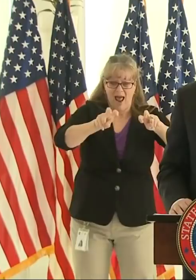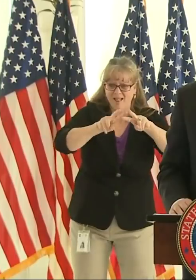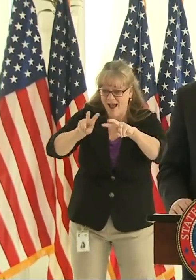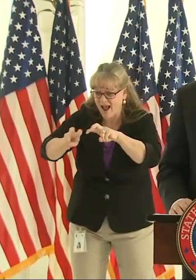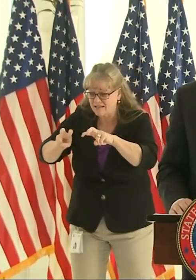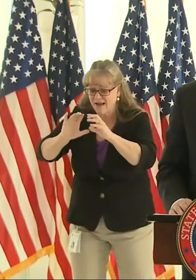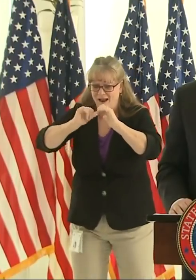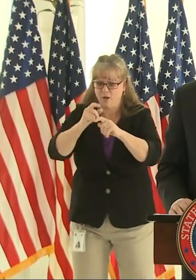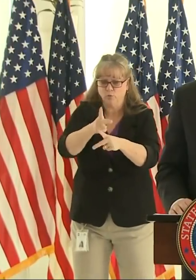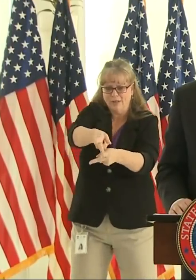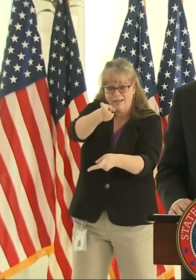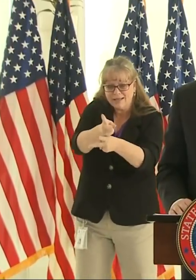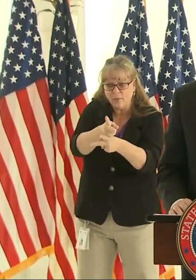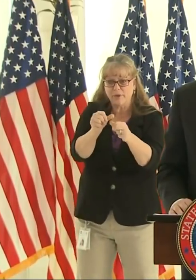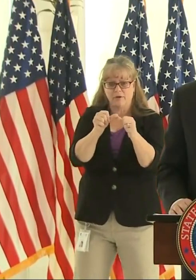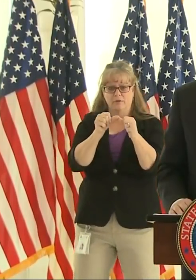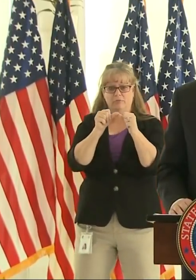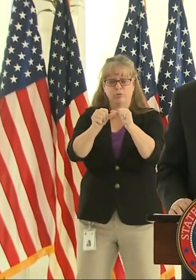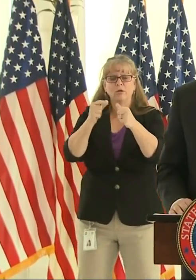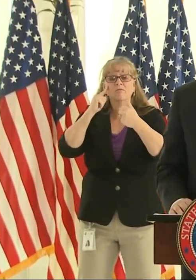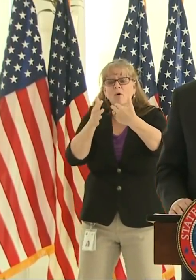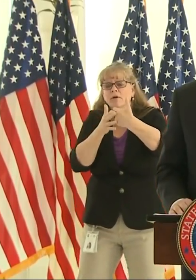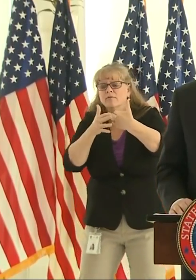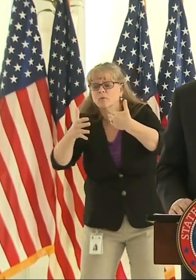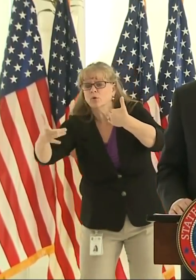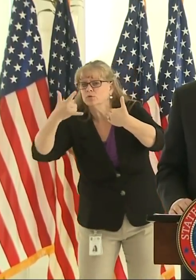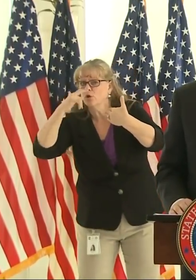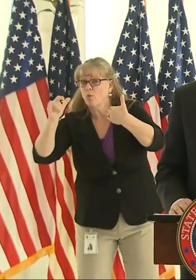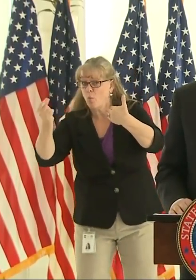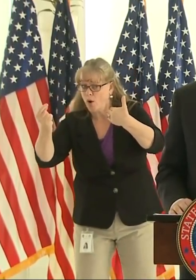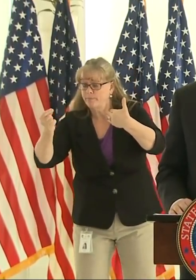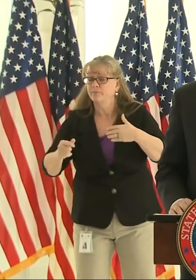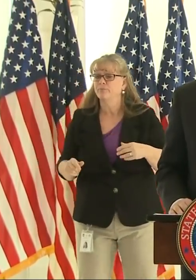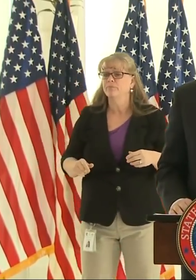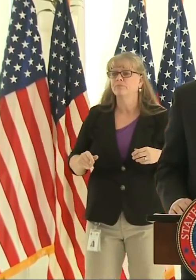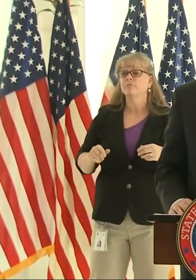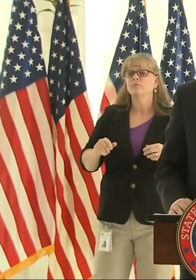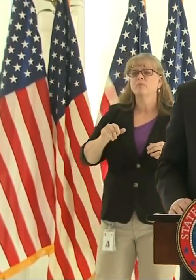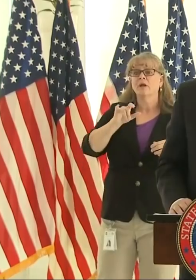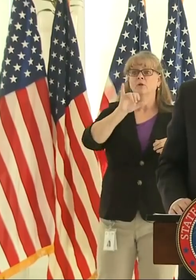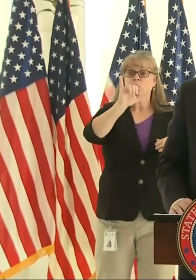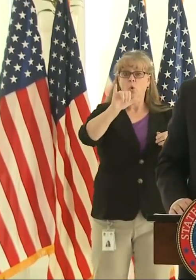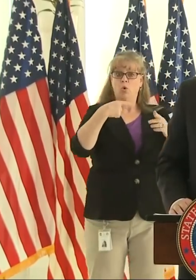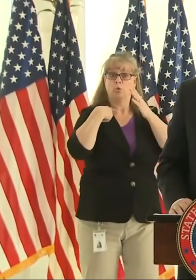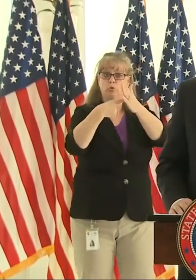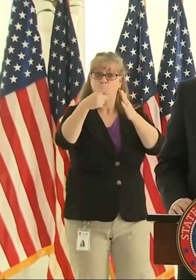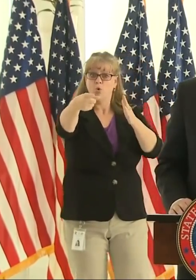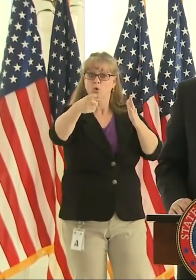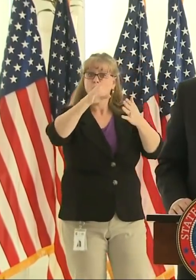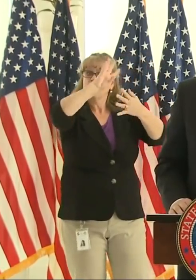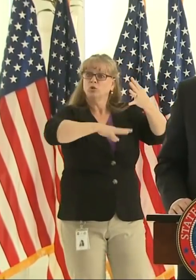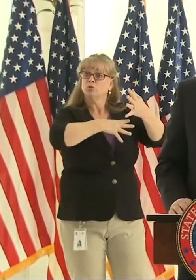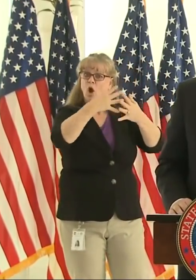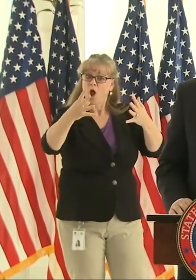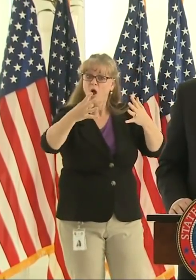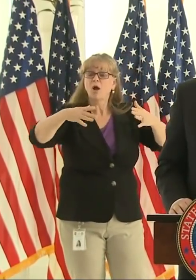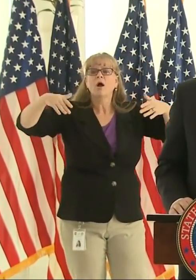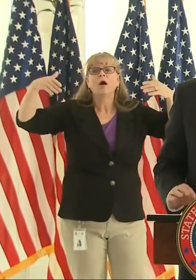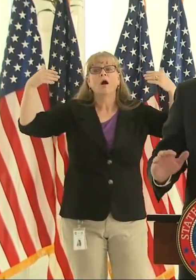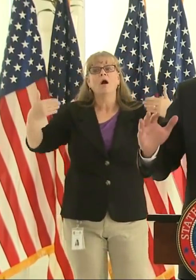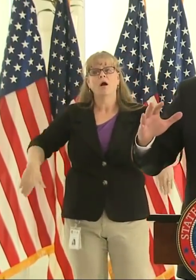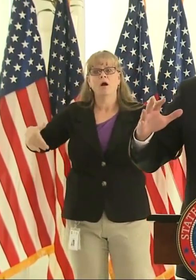for the future. As you can see on this chart, things have been fairly stable, and it's really testimony to your work, staying at home whenever you